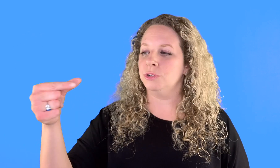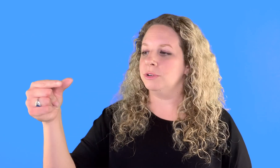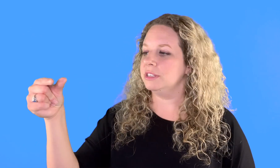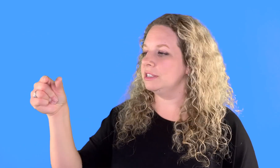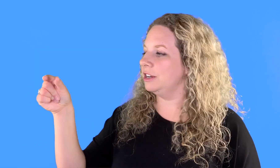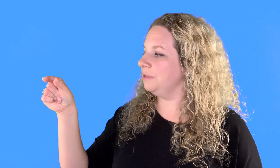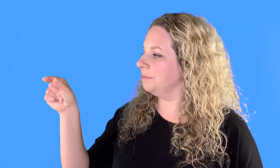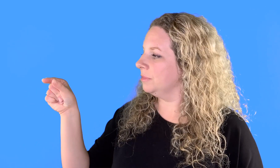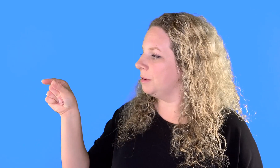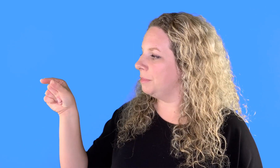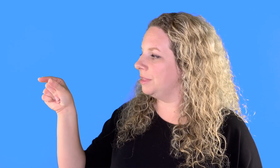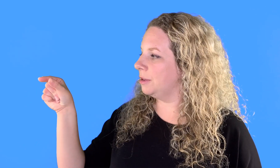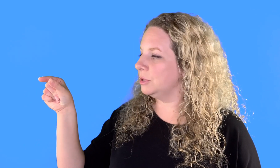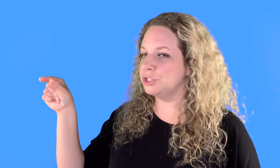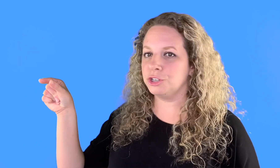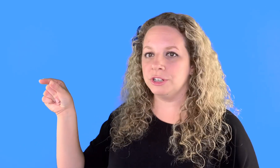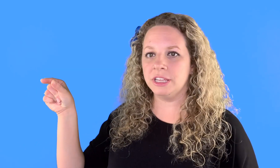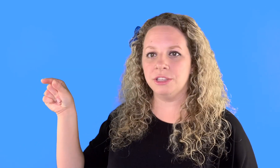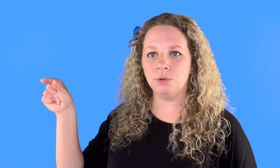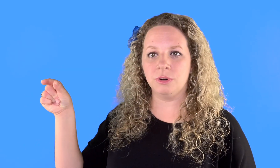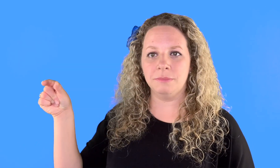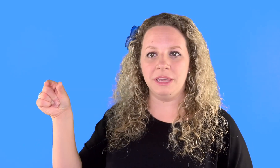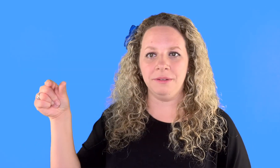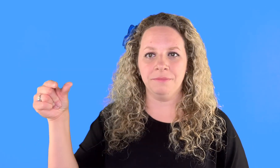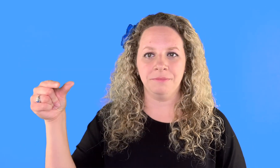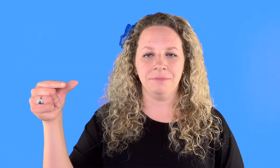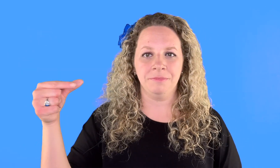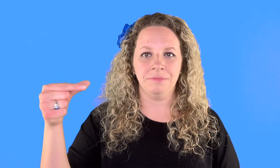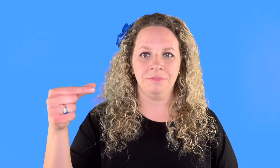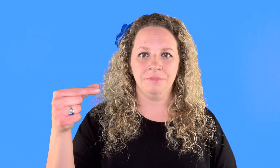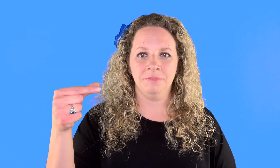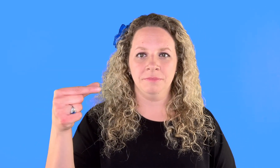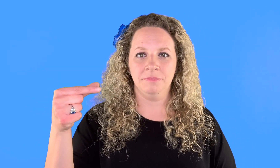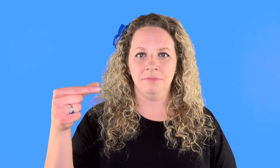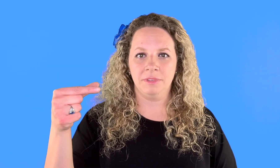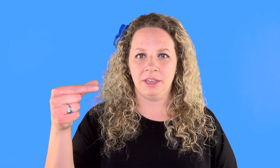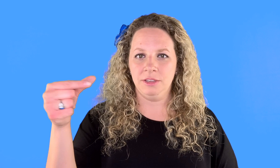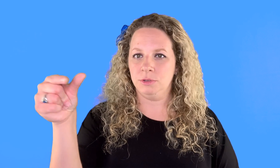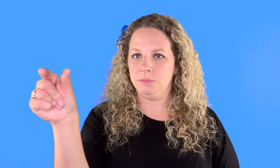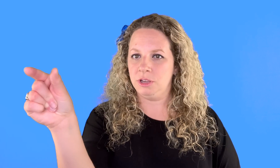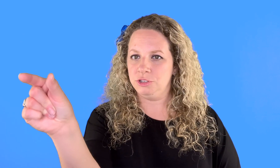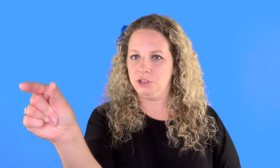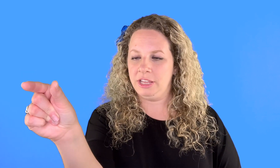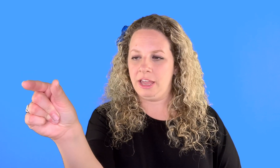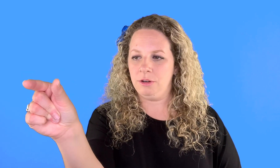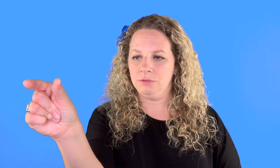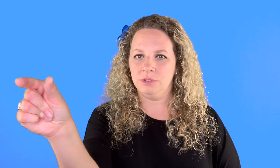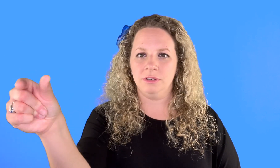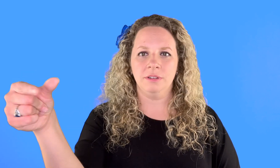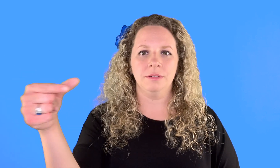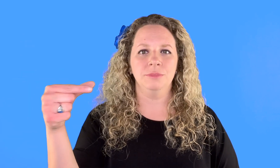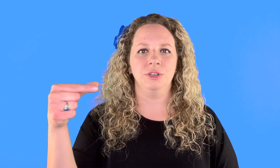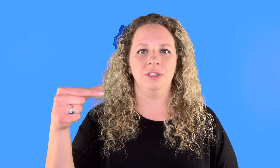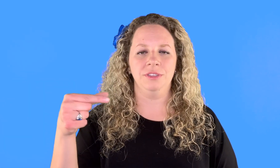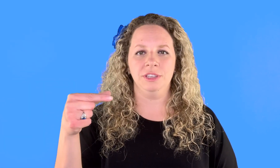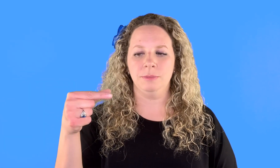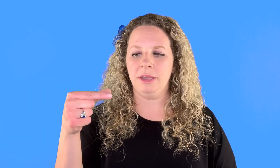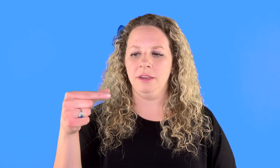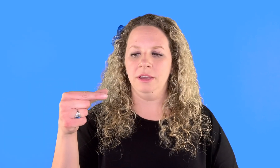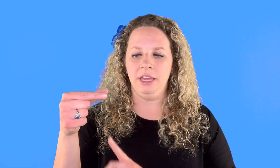notice here, my thumb is turned in toward me. Okay, so not turning out. Turn it this way, and